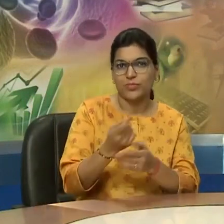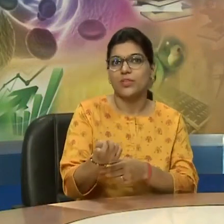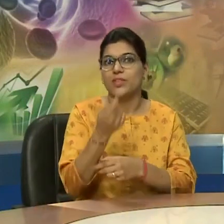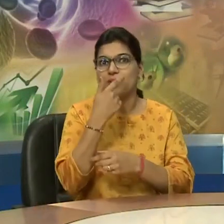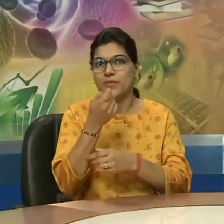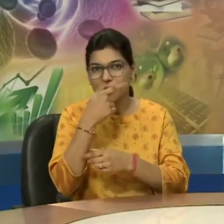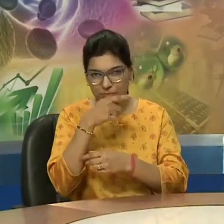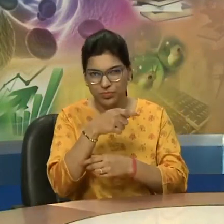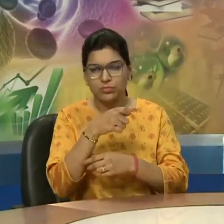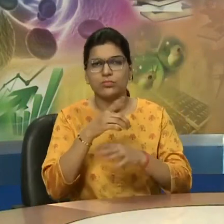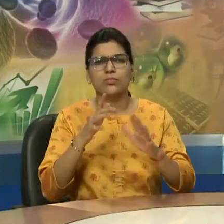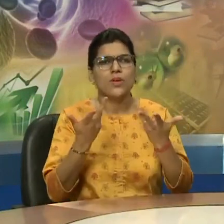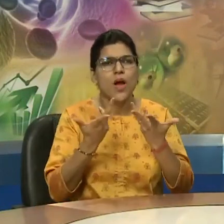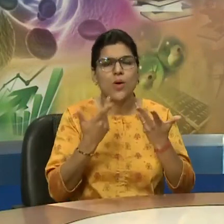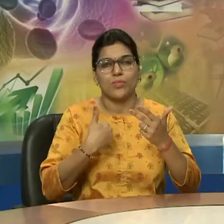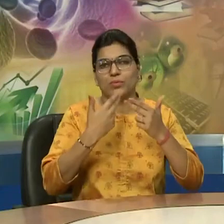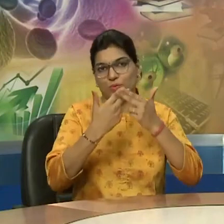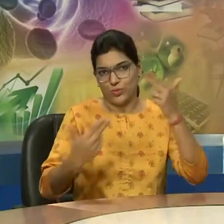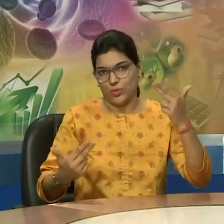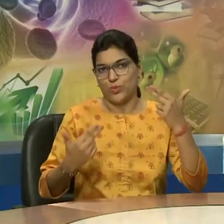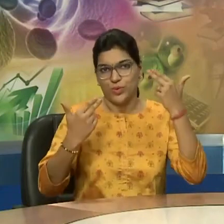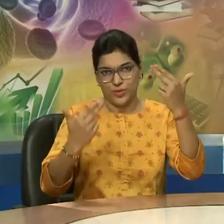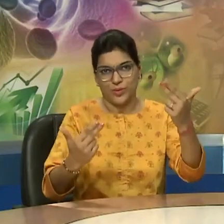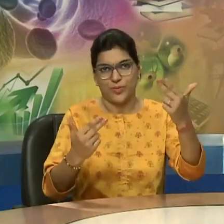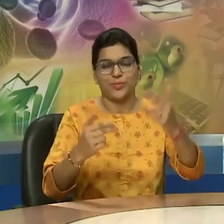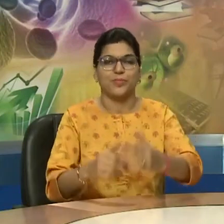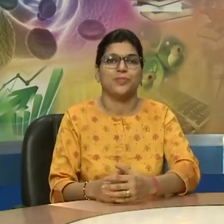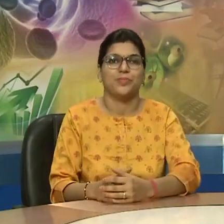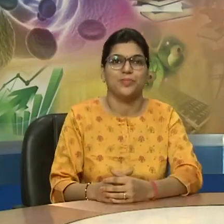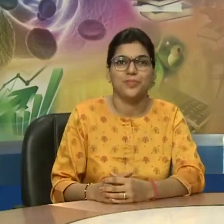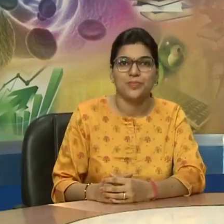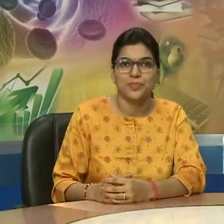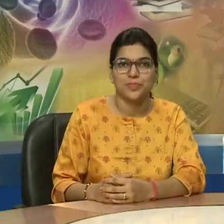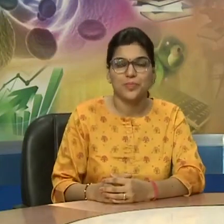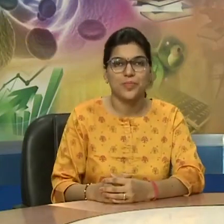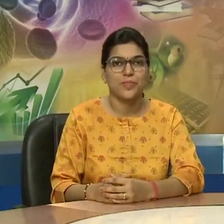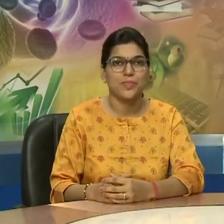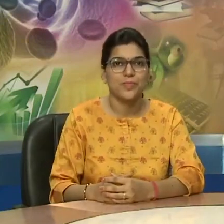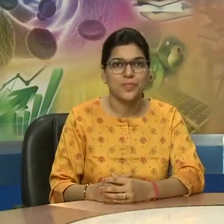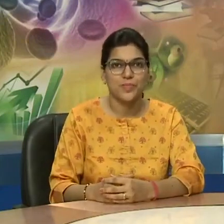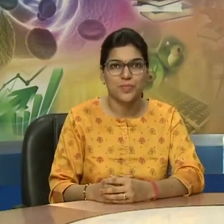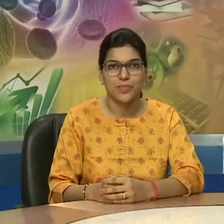As you can see the name of the lesson over here in slide, the village pharmacy.